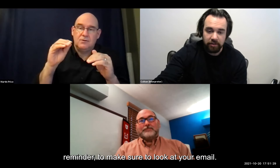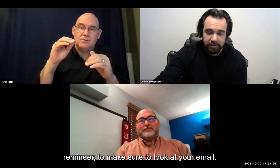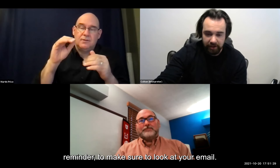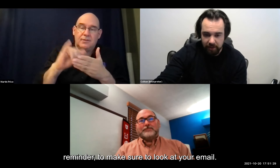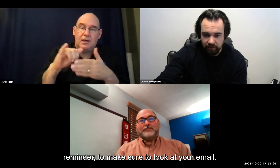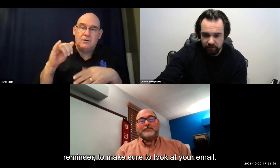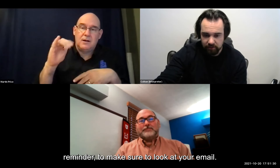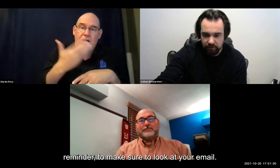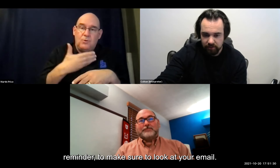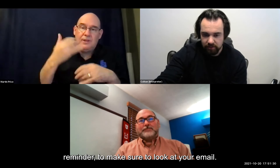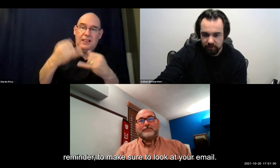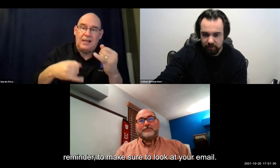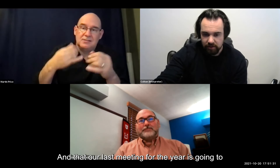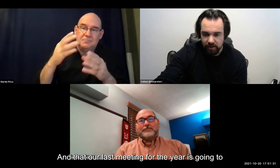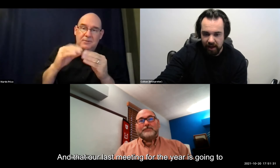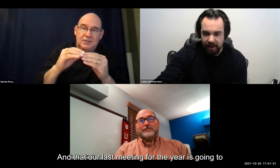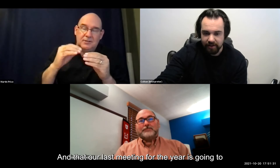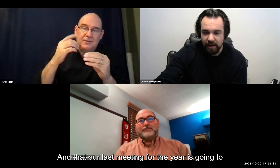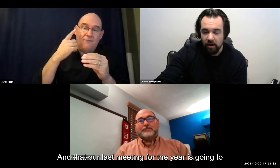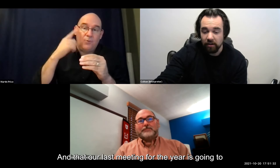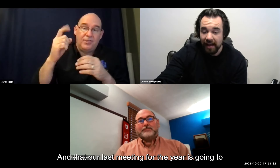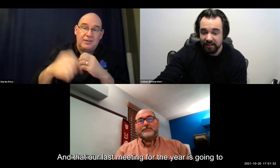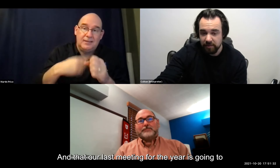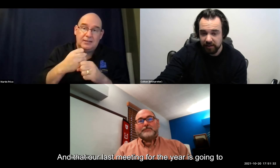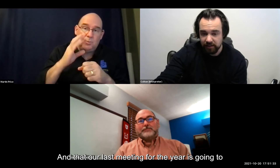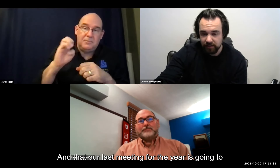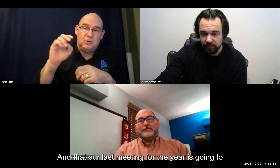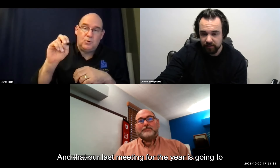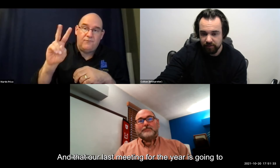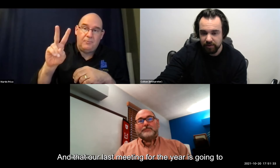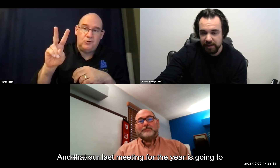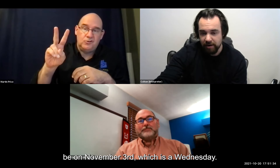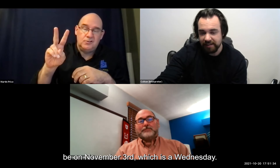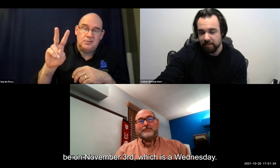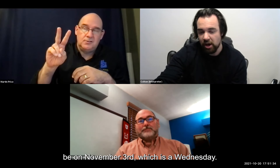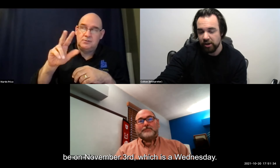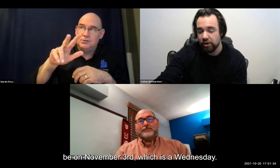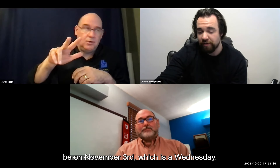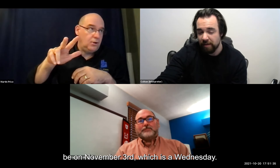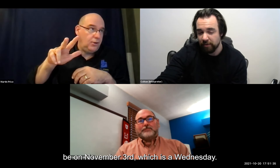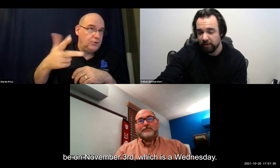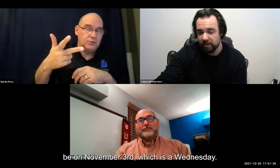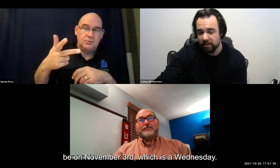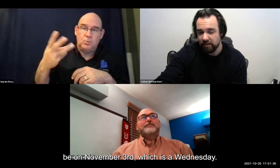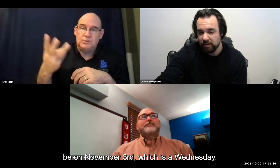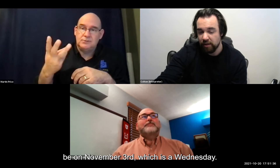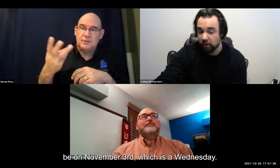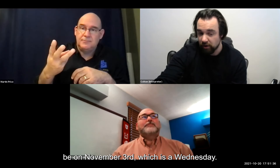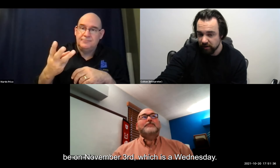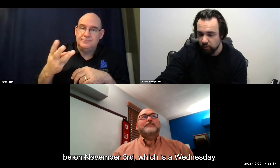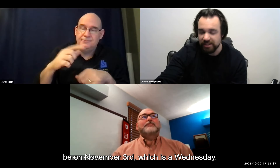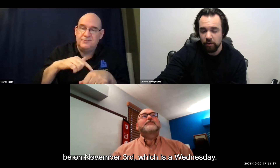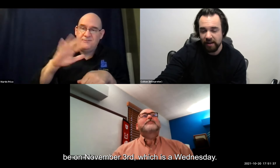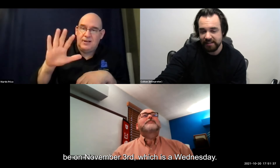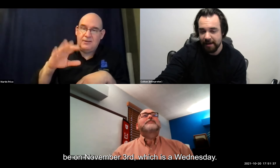to look at your email, and that our last meeting for the year is going to be on November